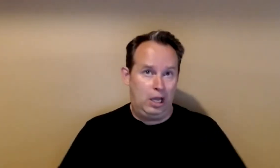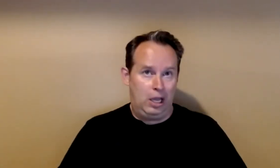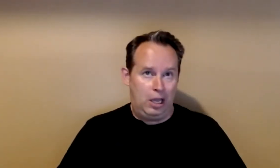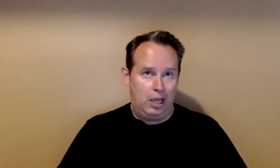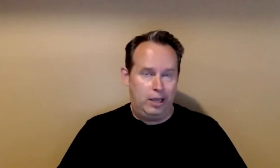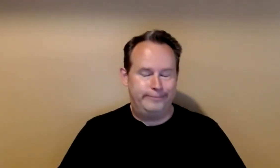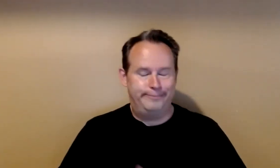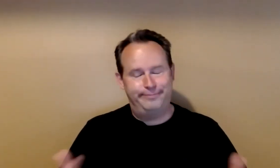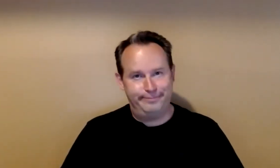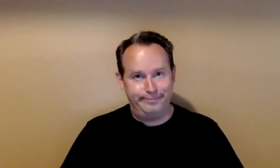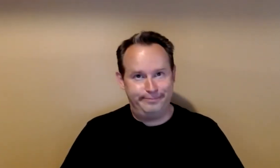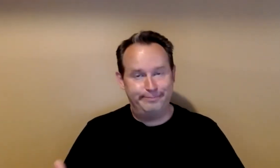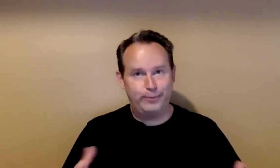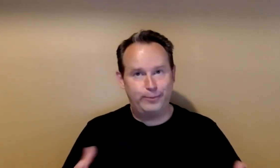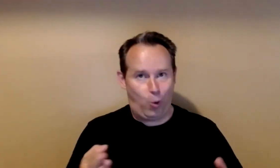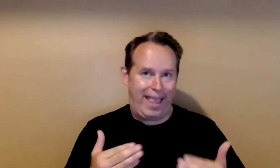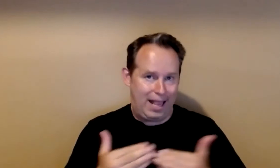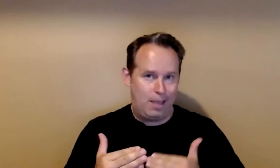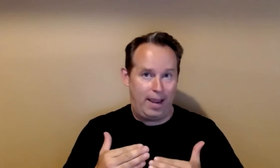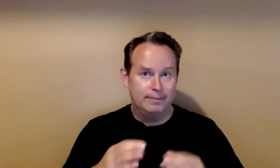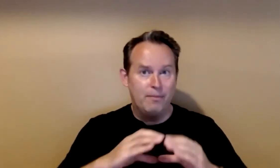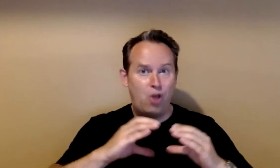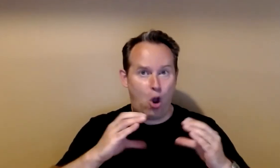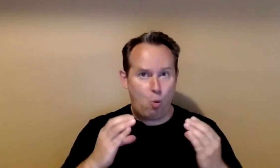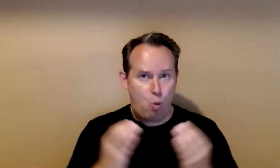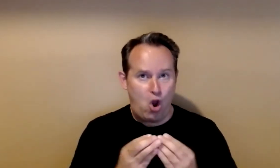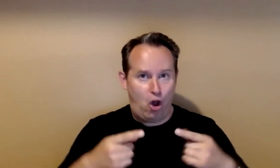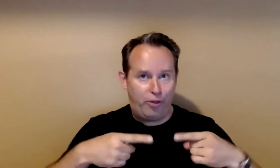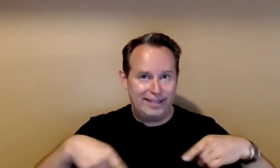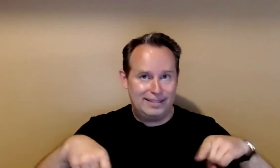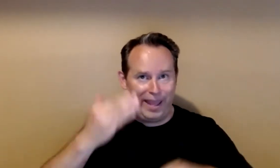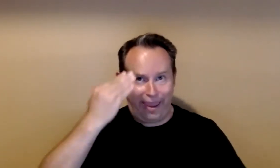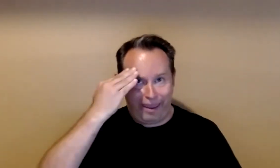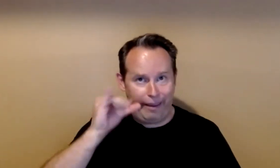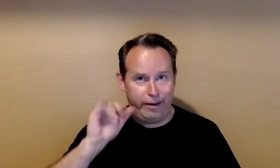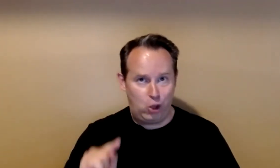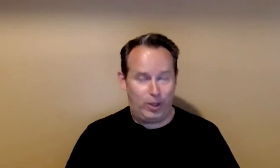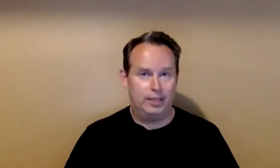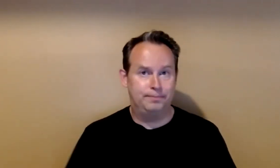brimstone destruction of the world. Or anyways, the world as we all knew it.